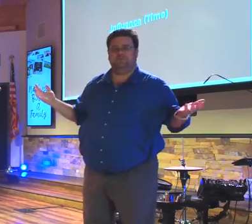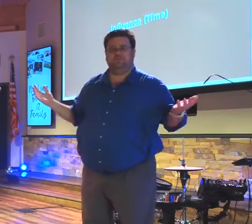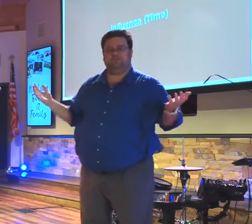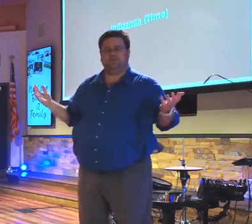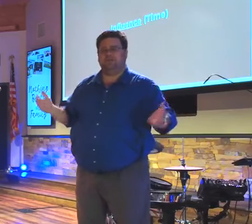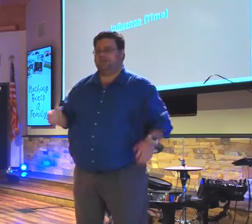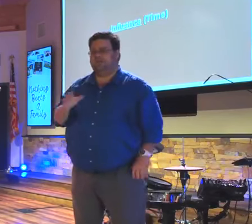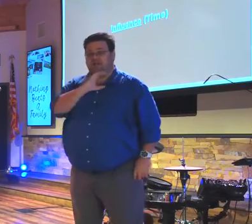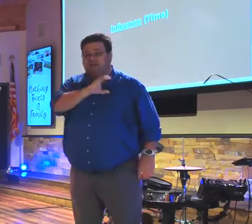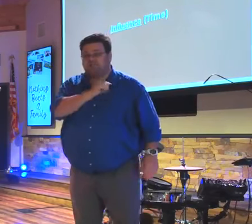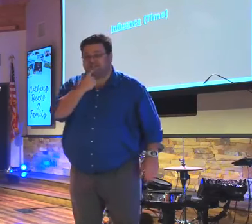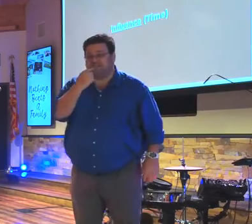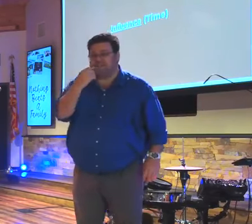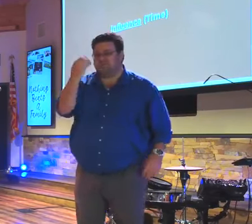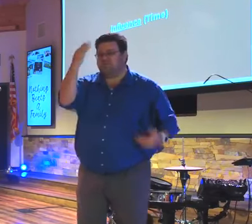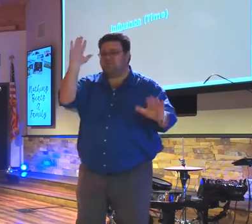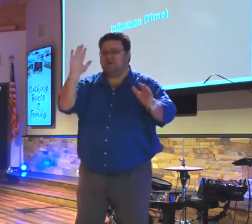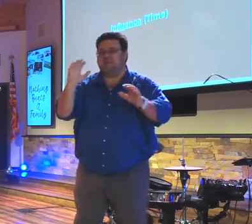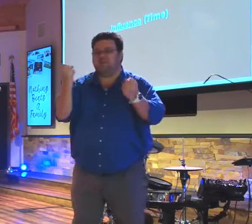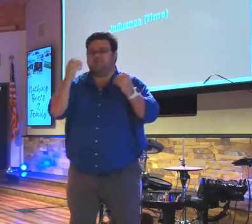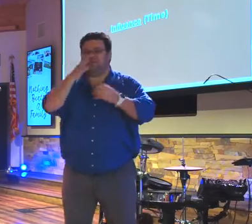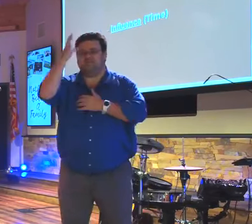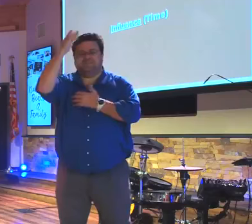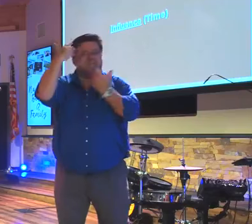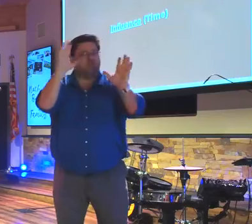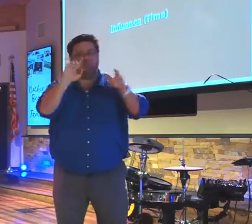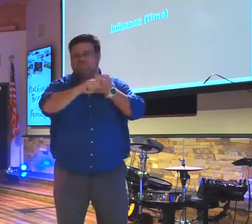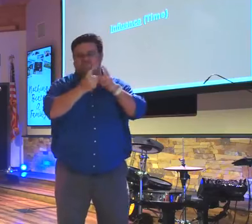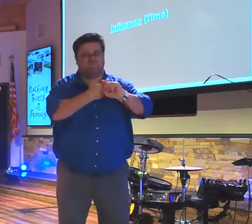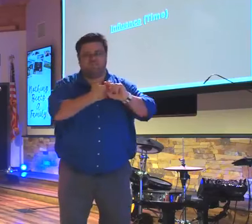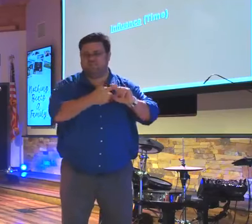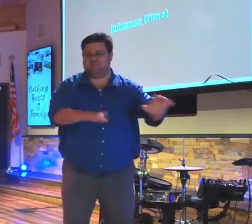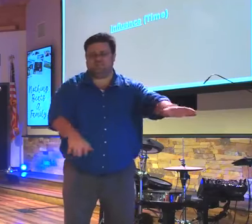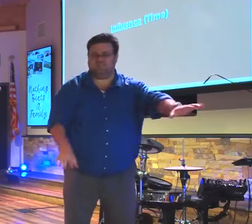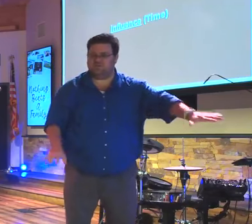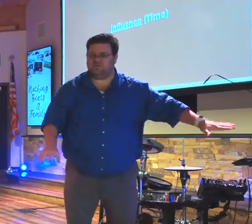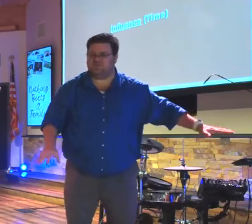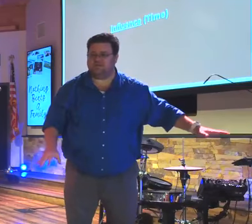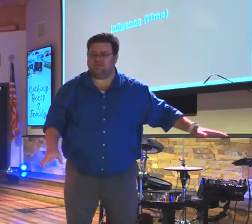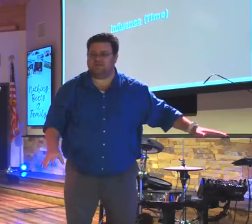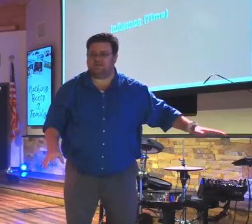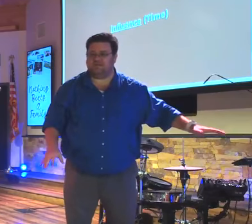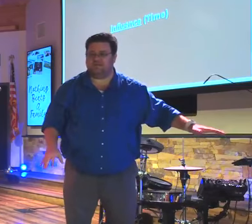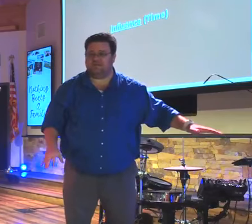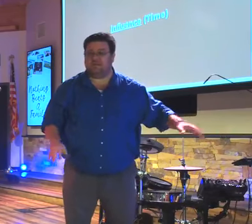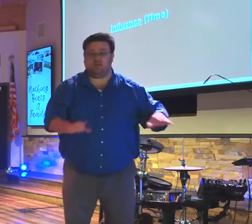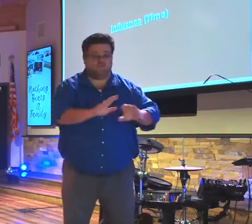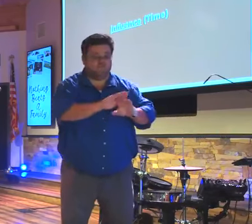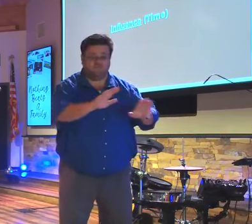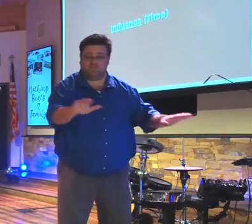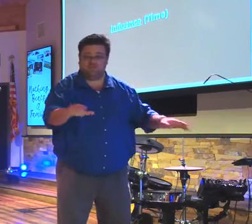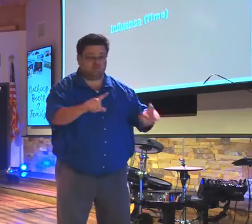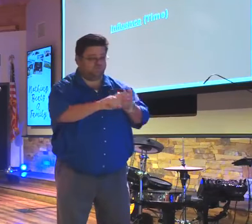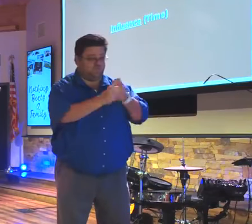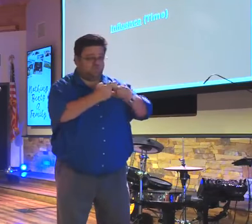He said, you wouldn't believe how many parents had no clue who their kids' friends were. Friends are going to be an influence on your